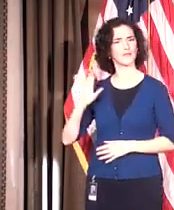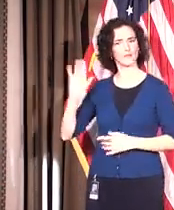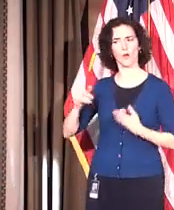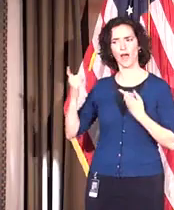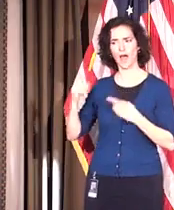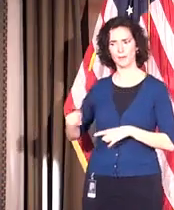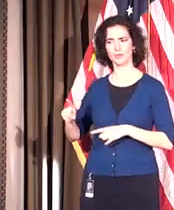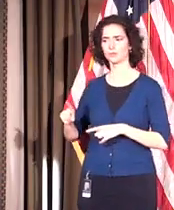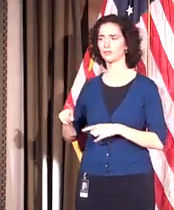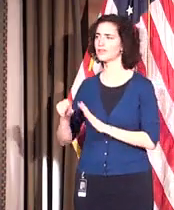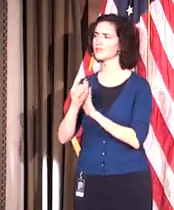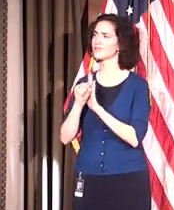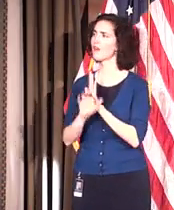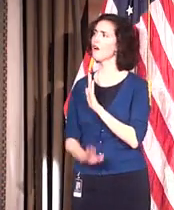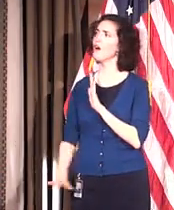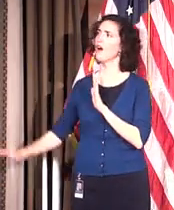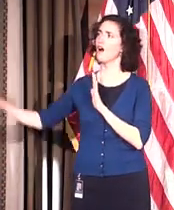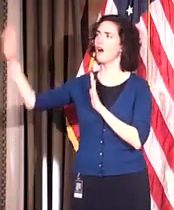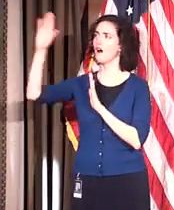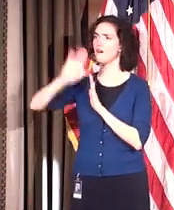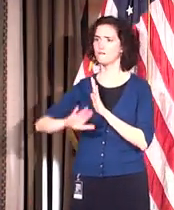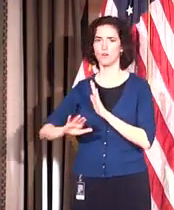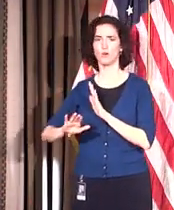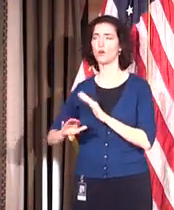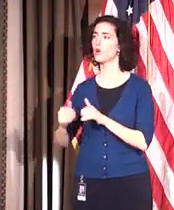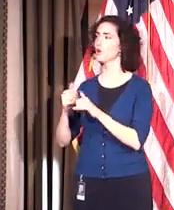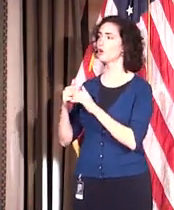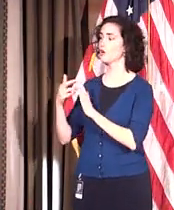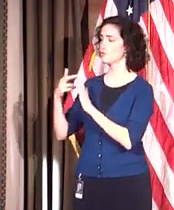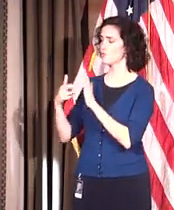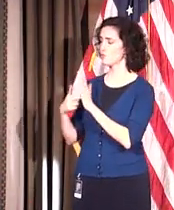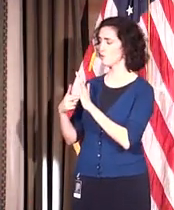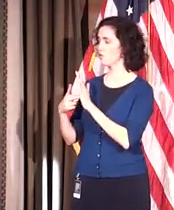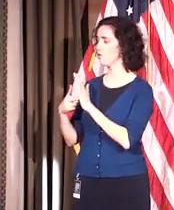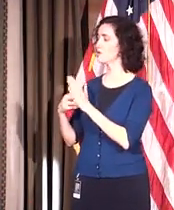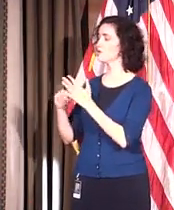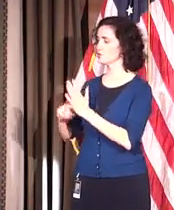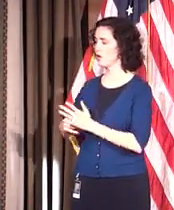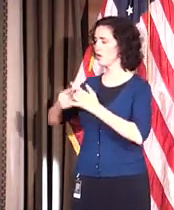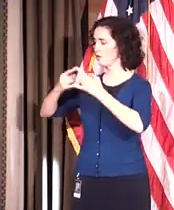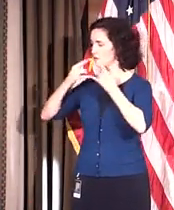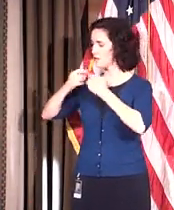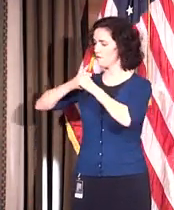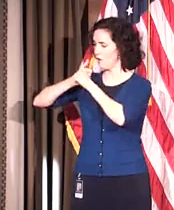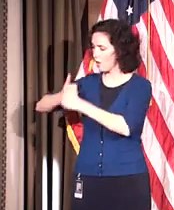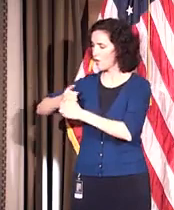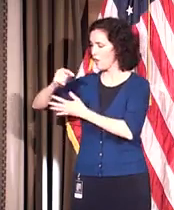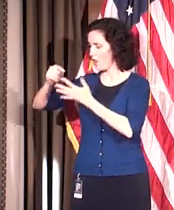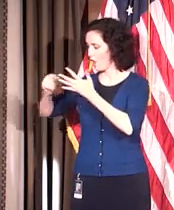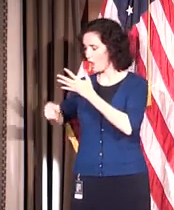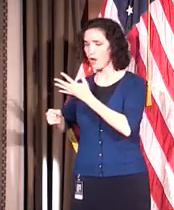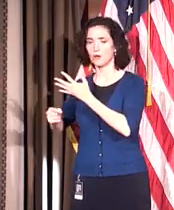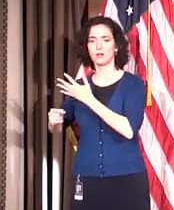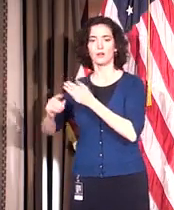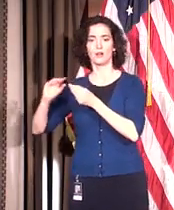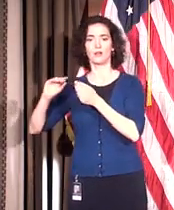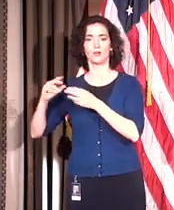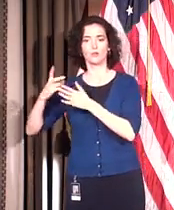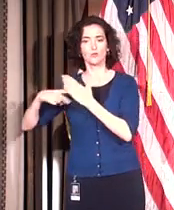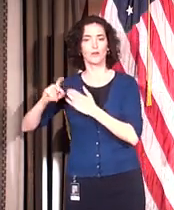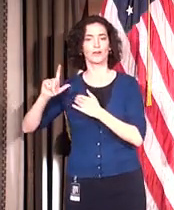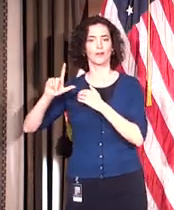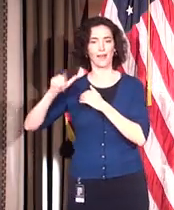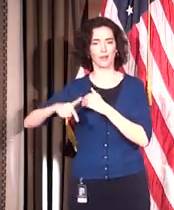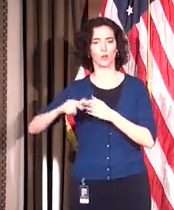a lot of folks across the state who stopped adhering to the mitigation measures and wearing their masks and so forth. Also, it's been a couple of